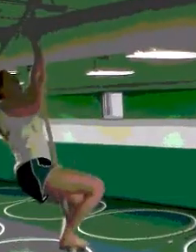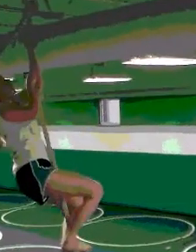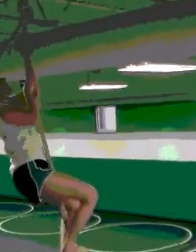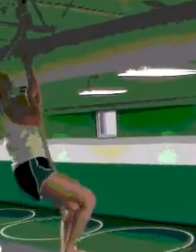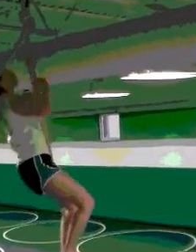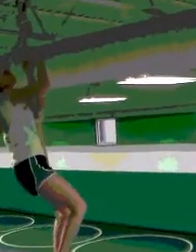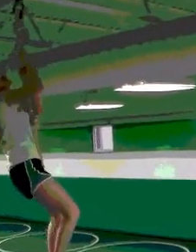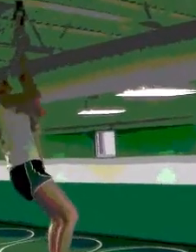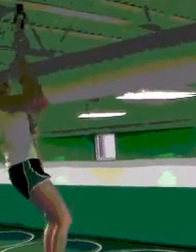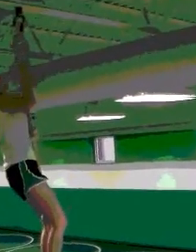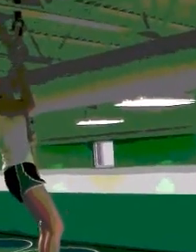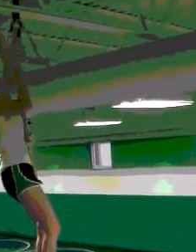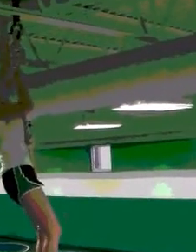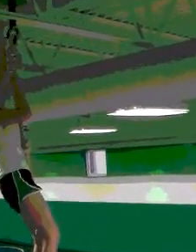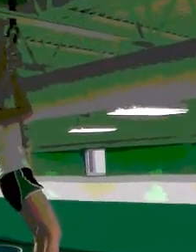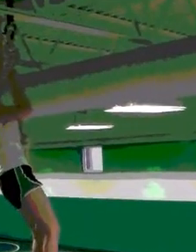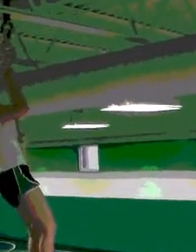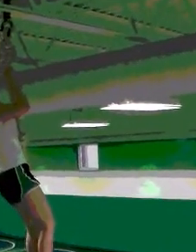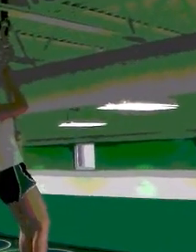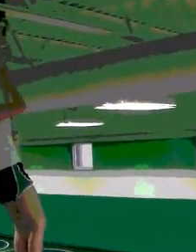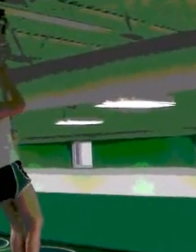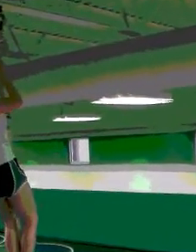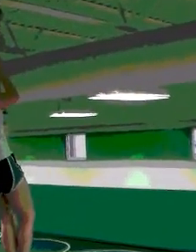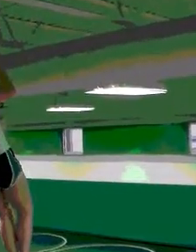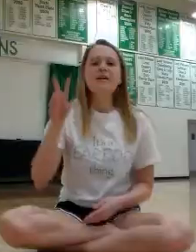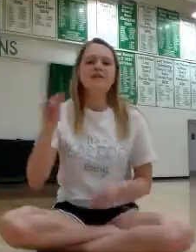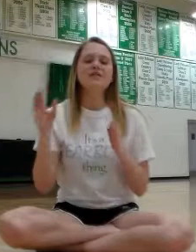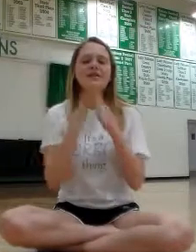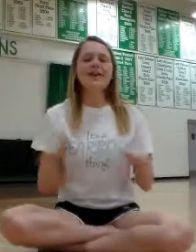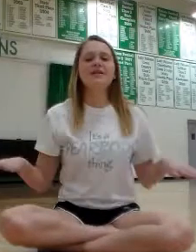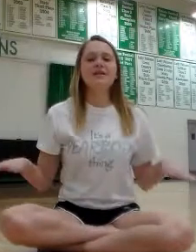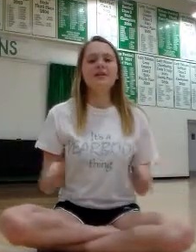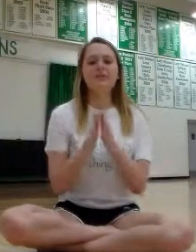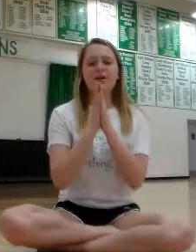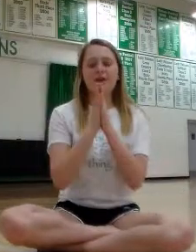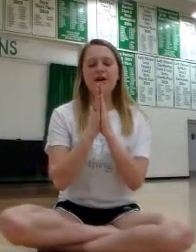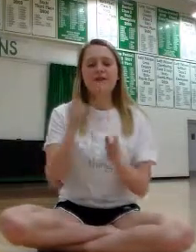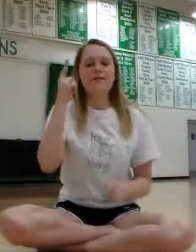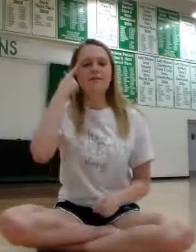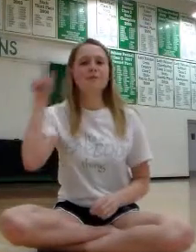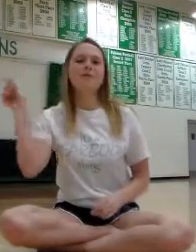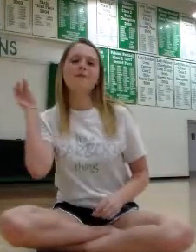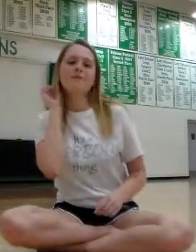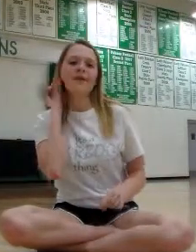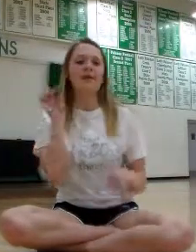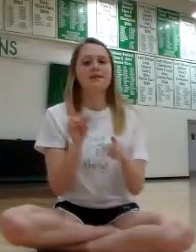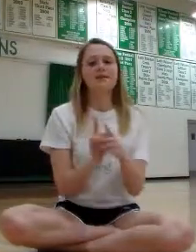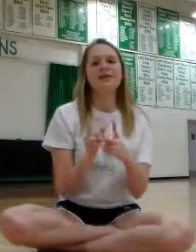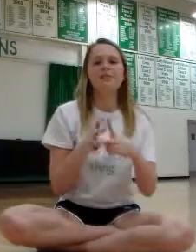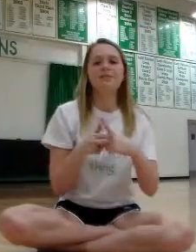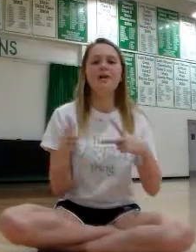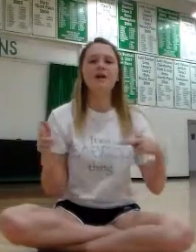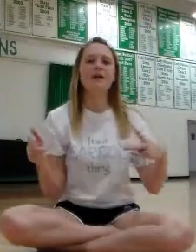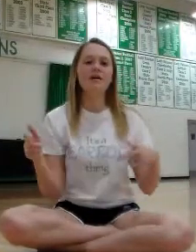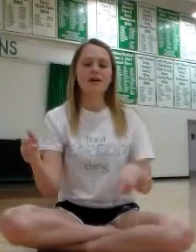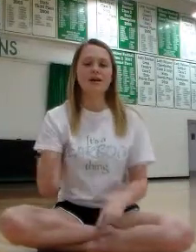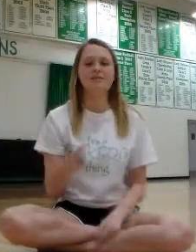silent prayer for baby parted